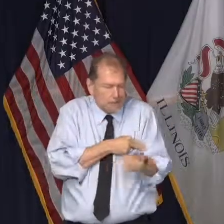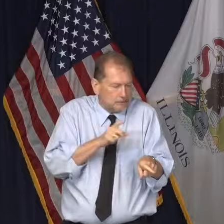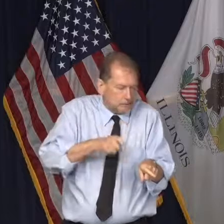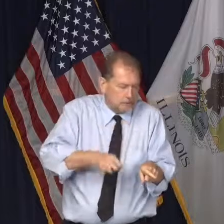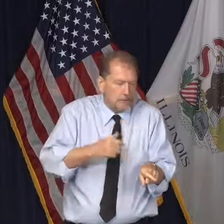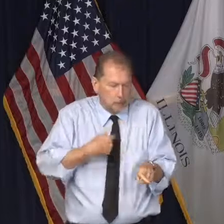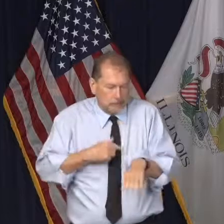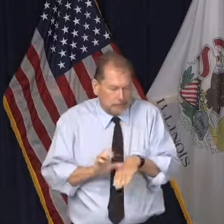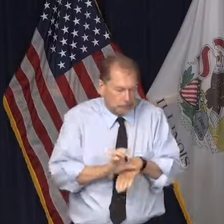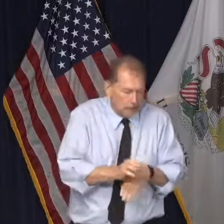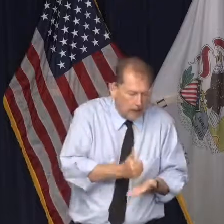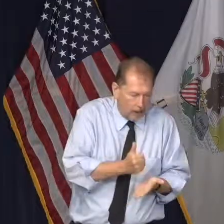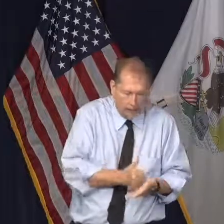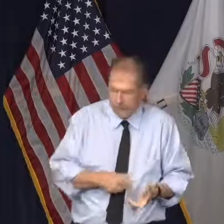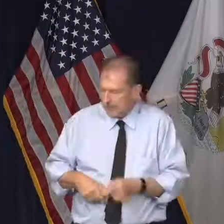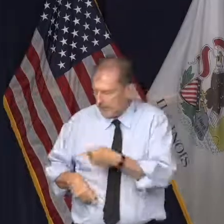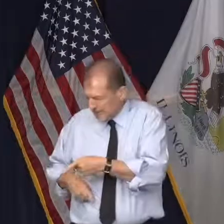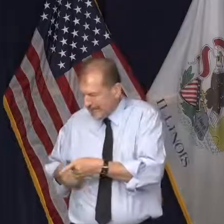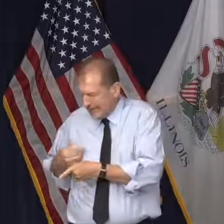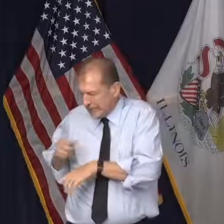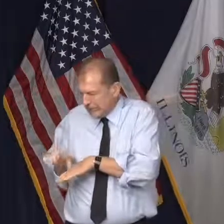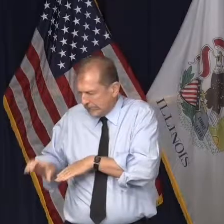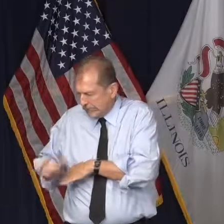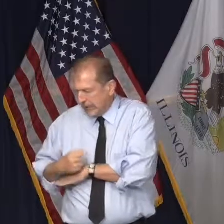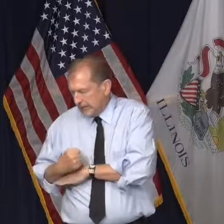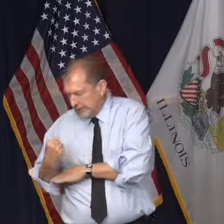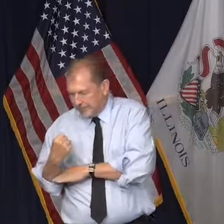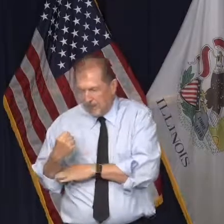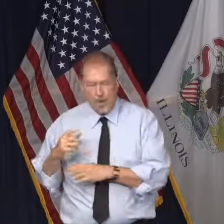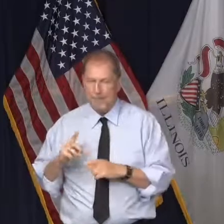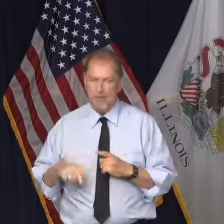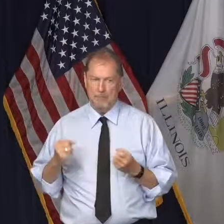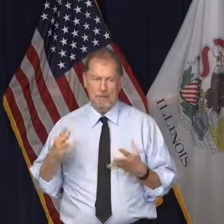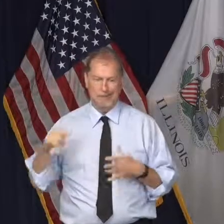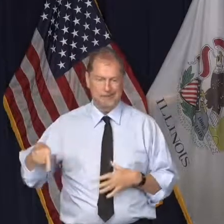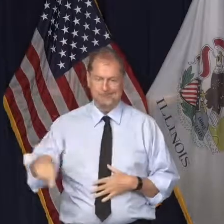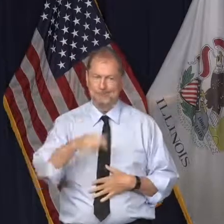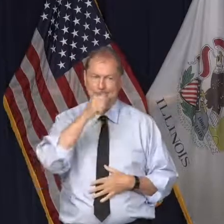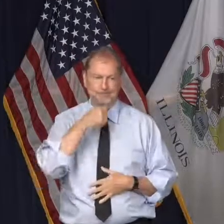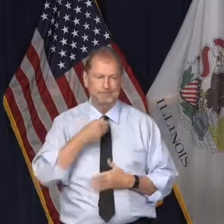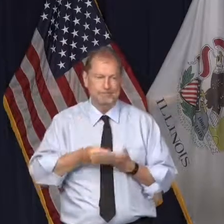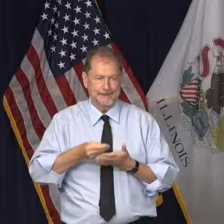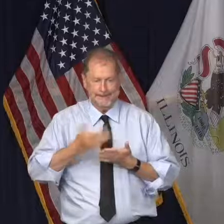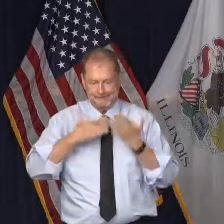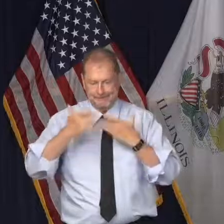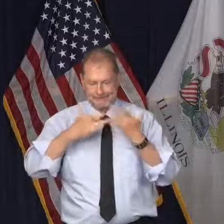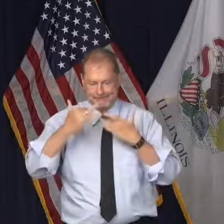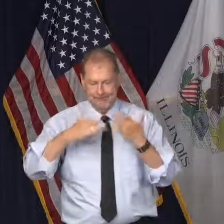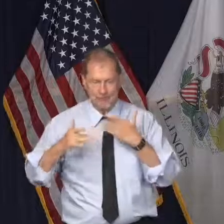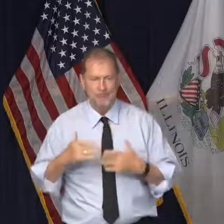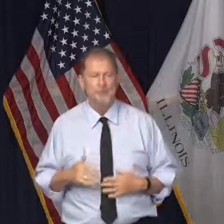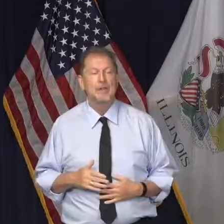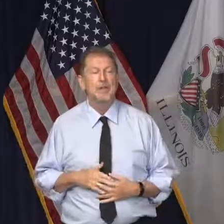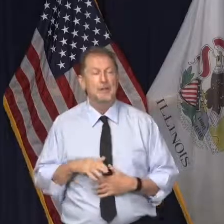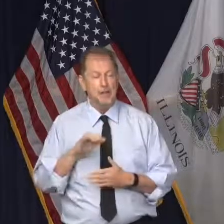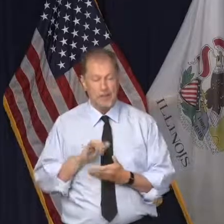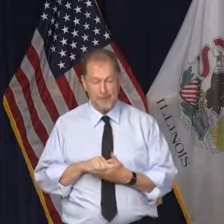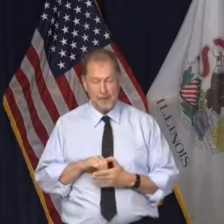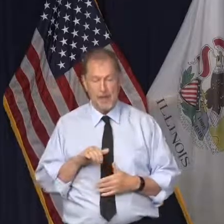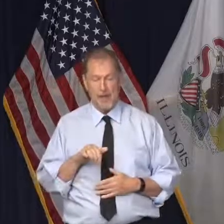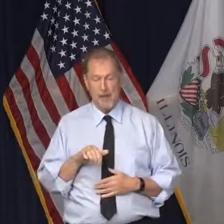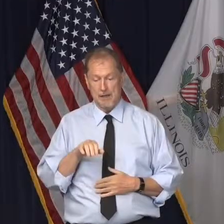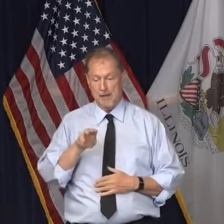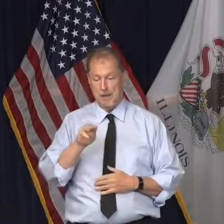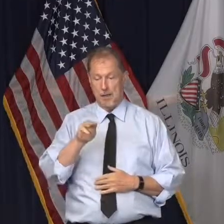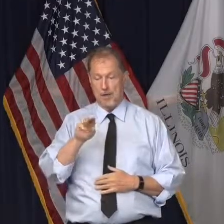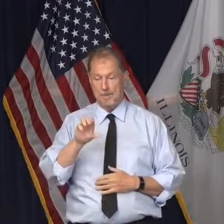state, and they're all suffering in one fashion or another. There are 3 other hospitals that we're going to